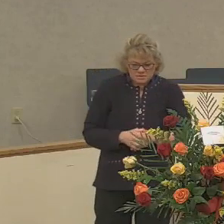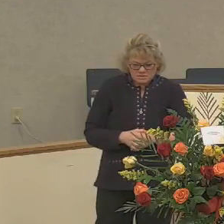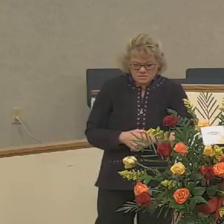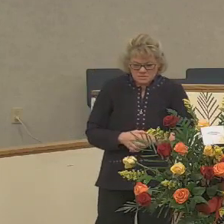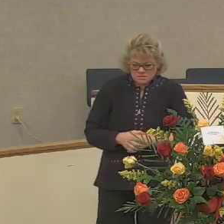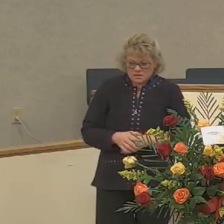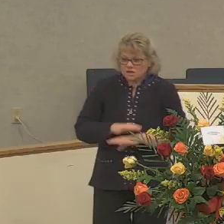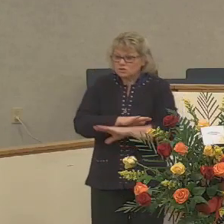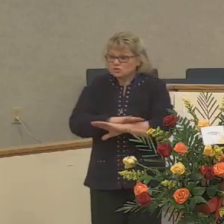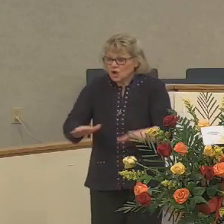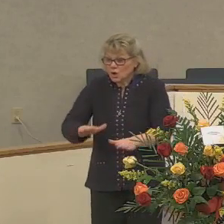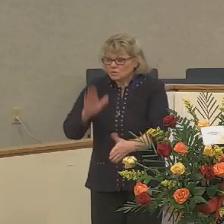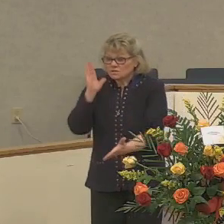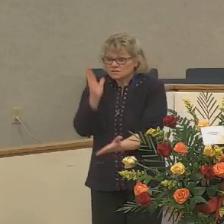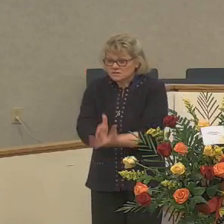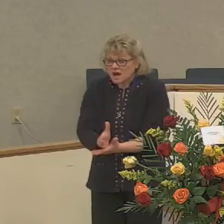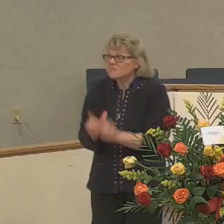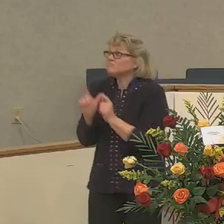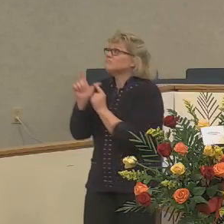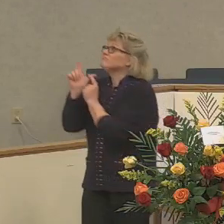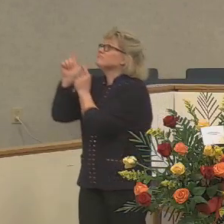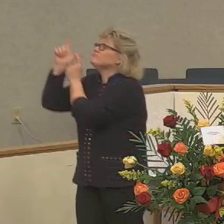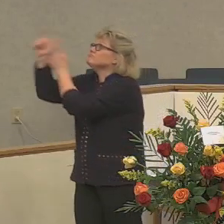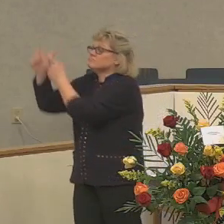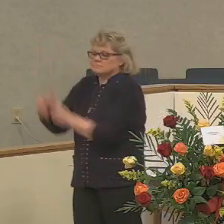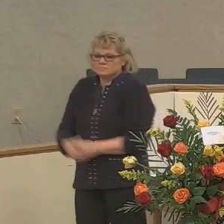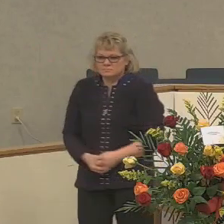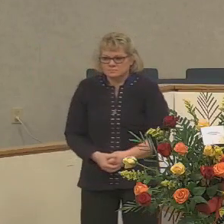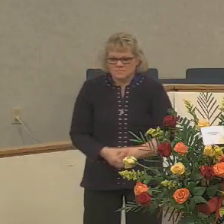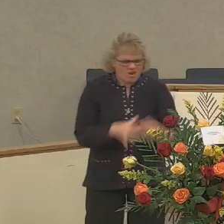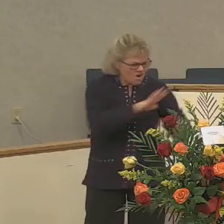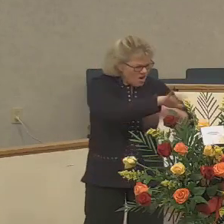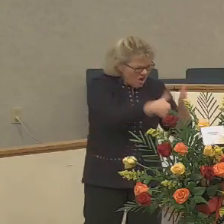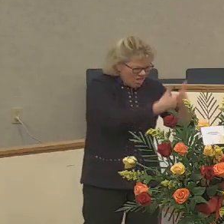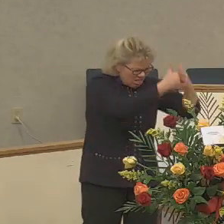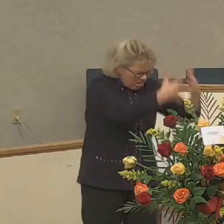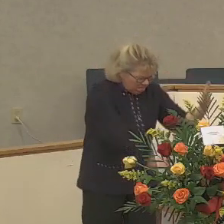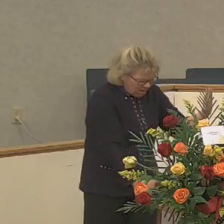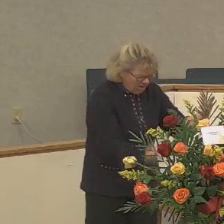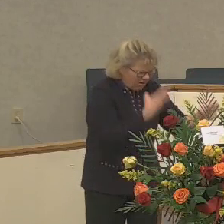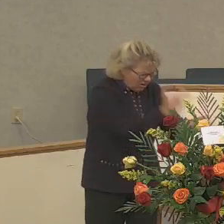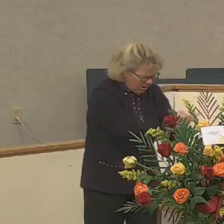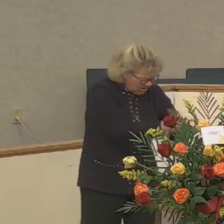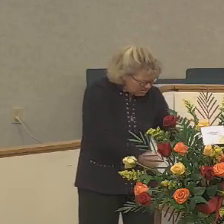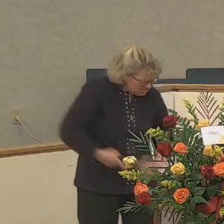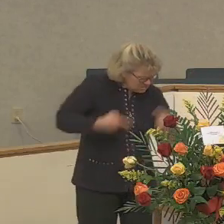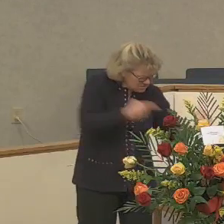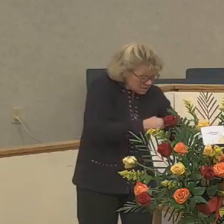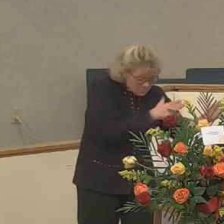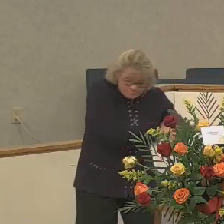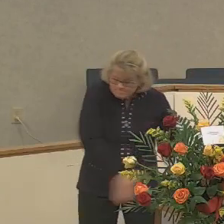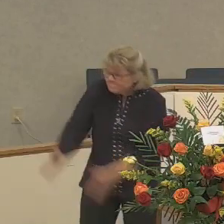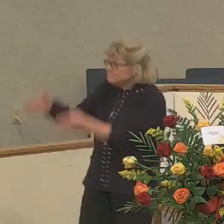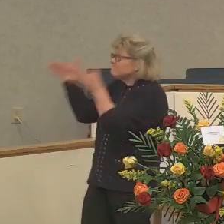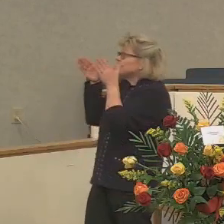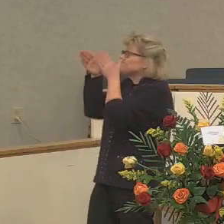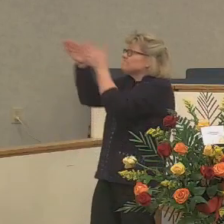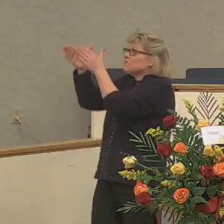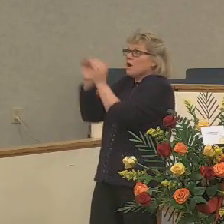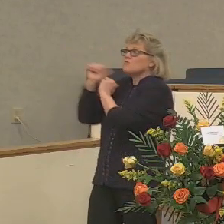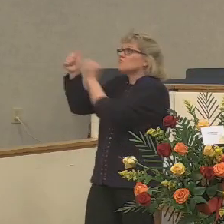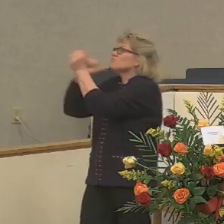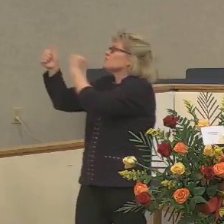don't stop running. Don't stop running the race. Our race is not done